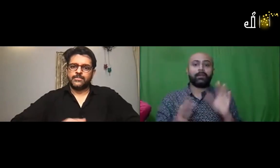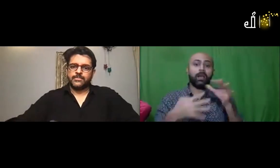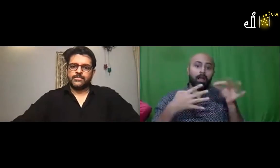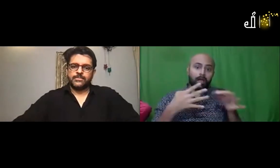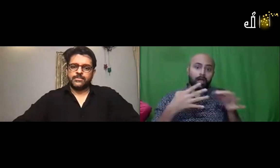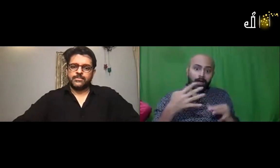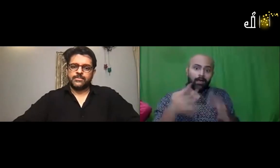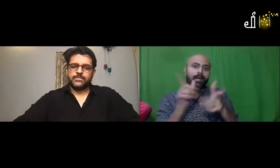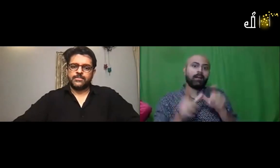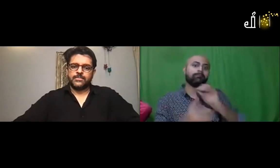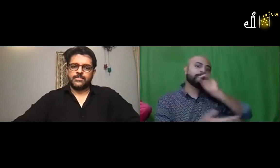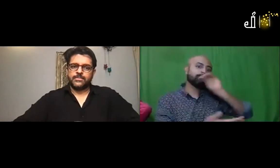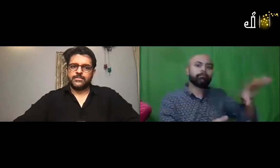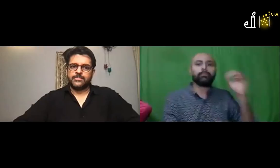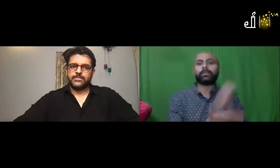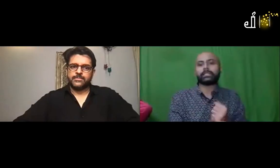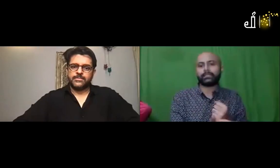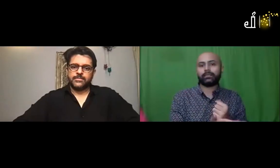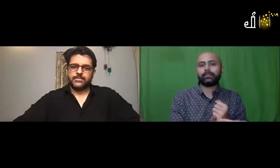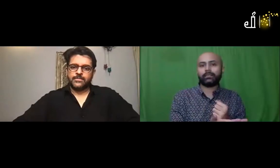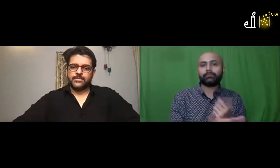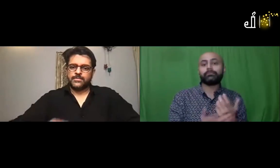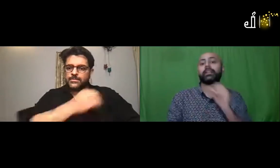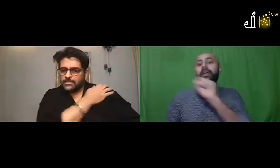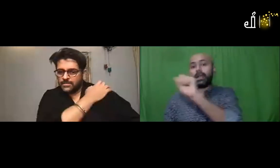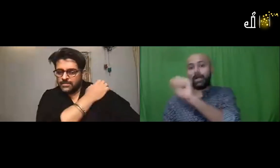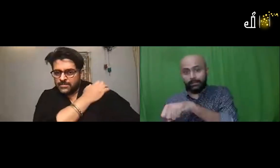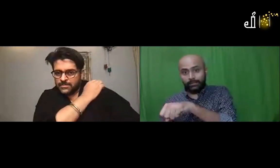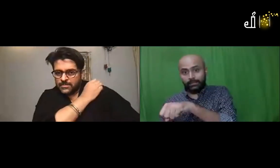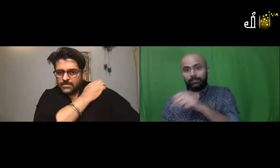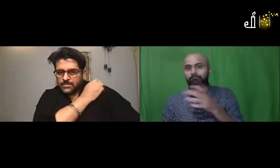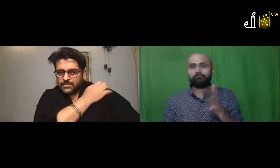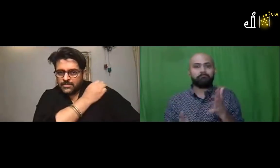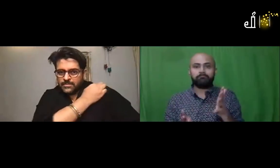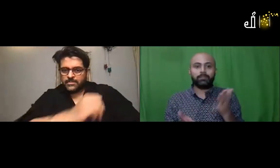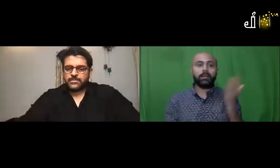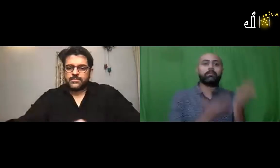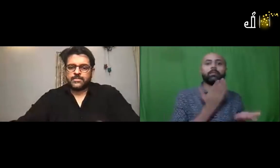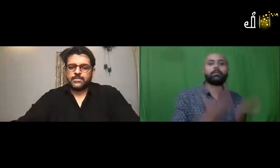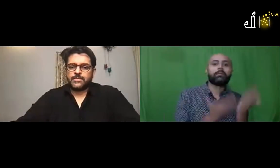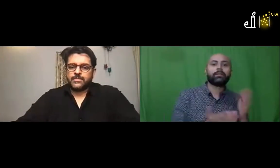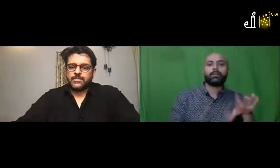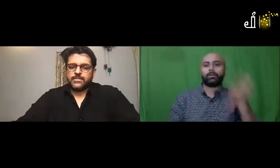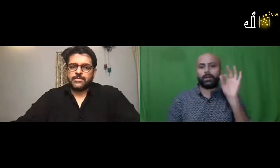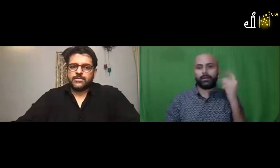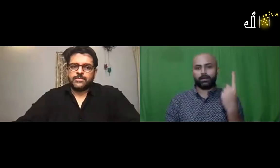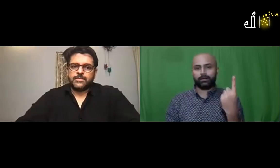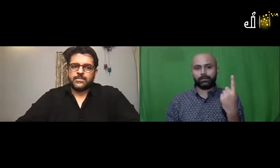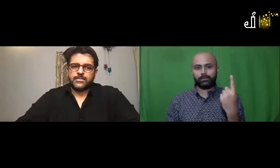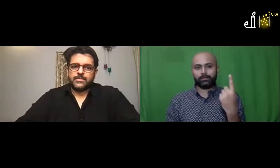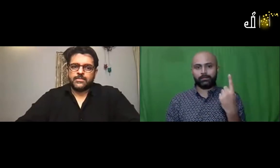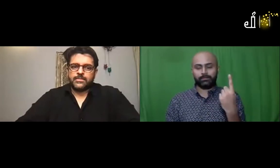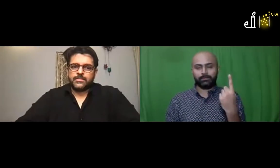they are supposed to inform that sign language should be an option, and they have to tell to the parents whether you think